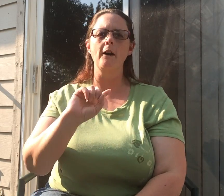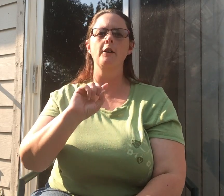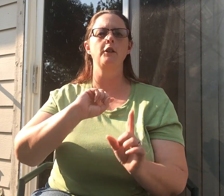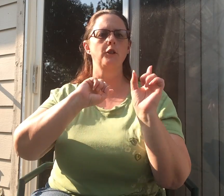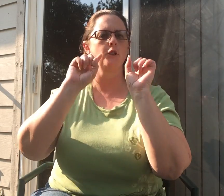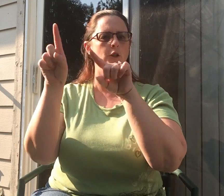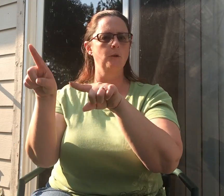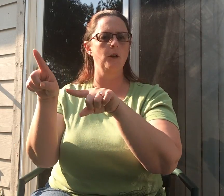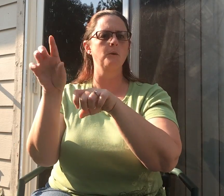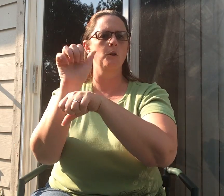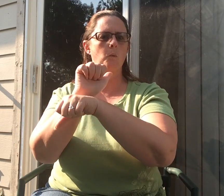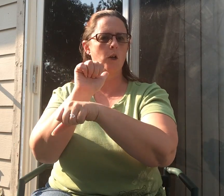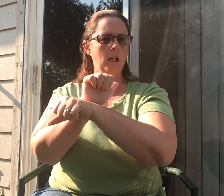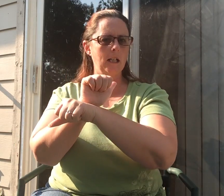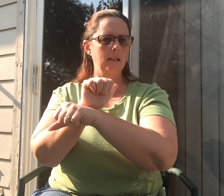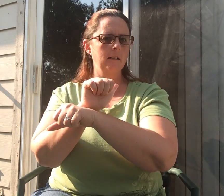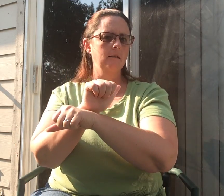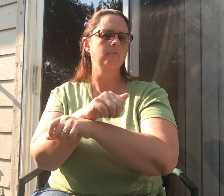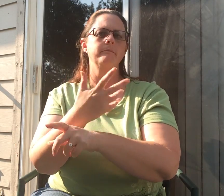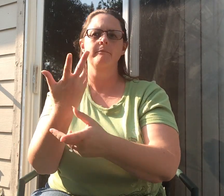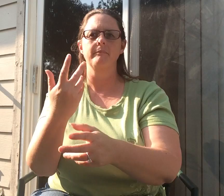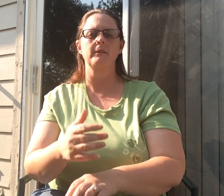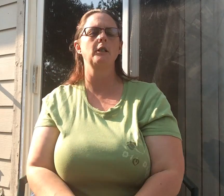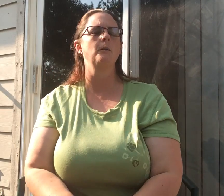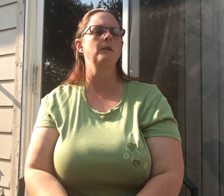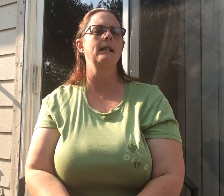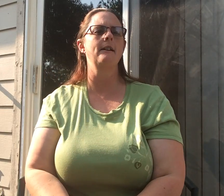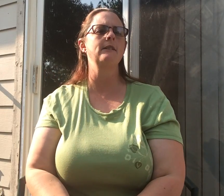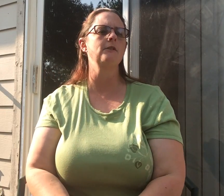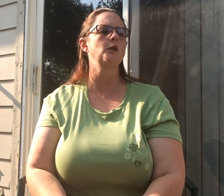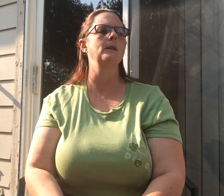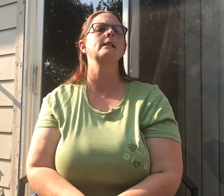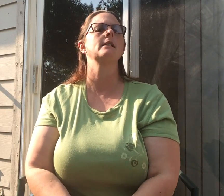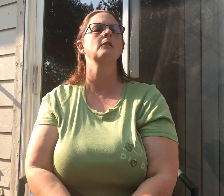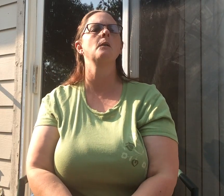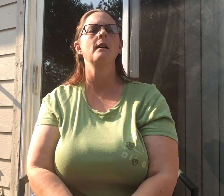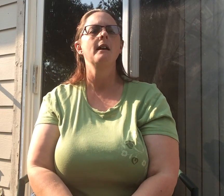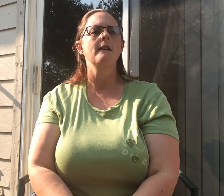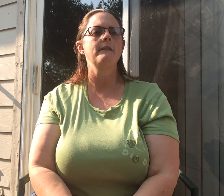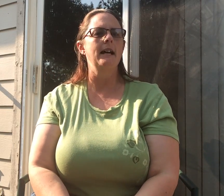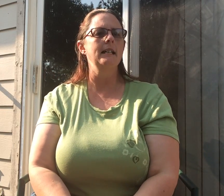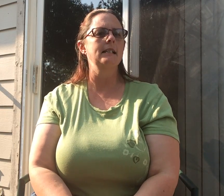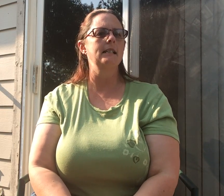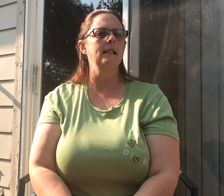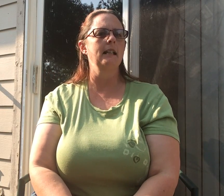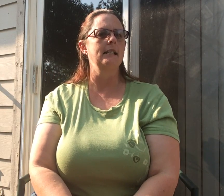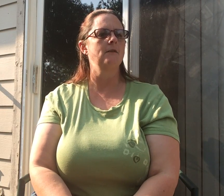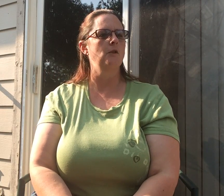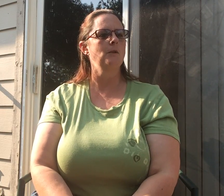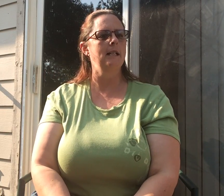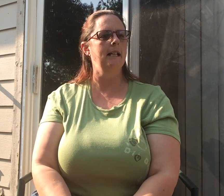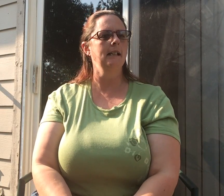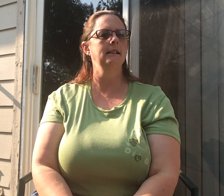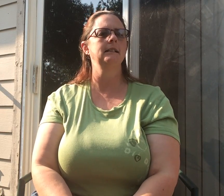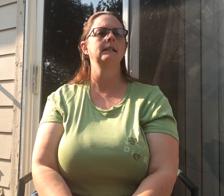where you go to work. So you can have different choices. So that is the lesson for today.